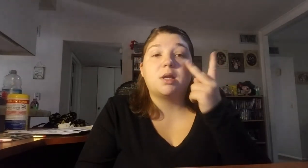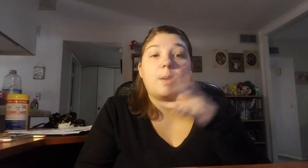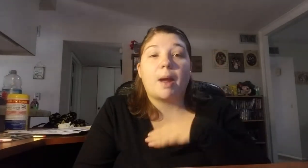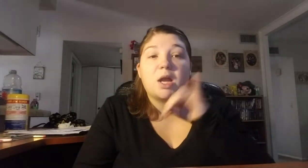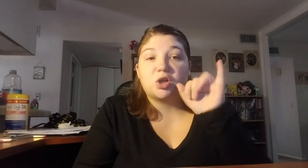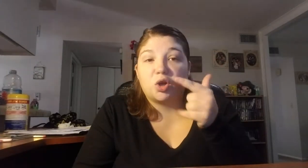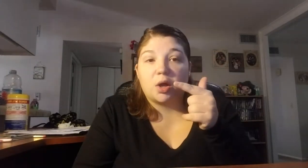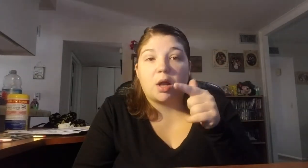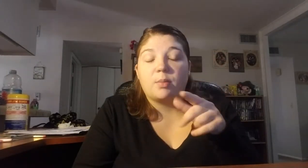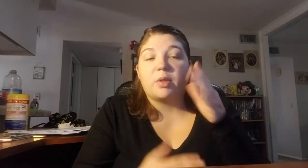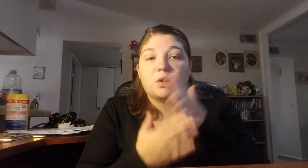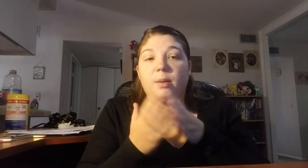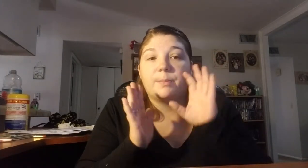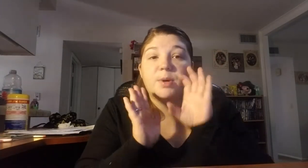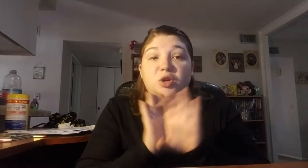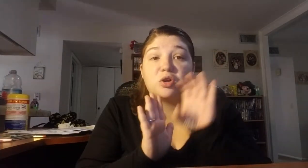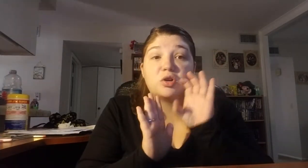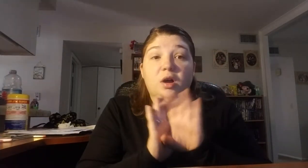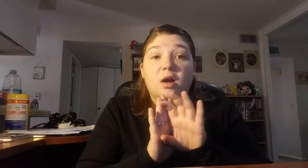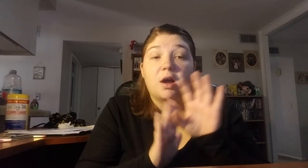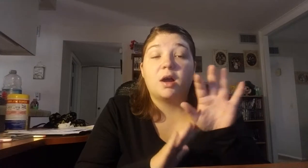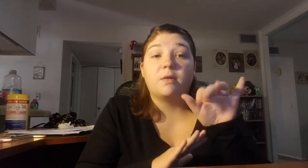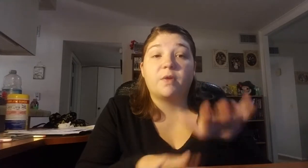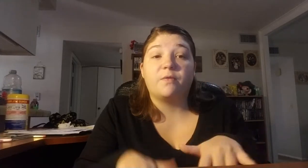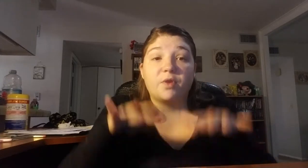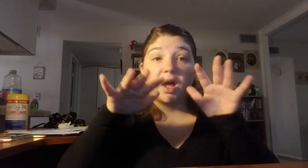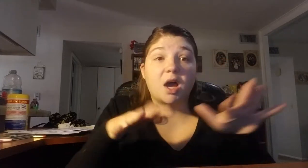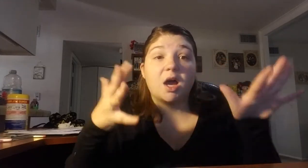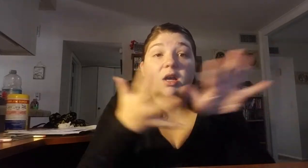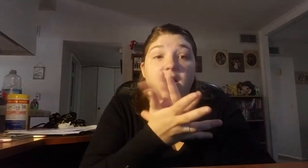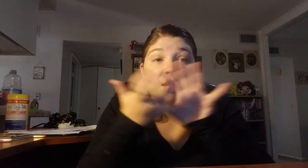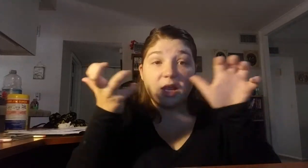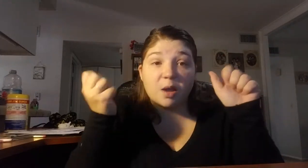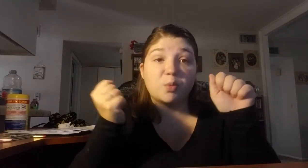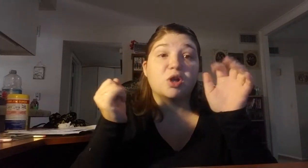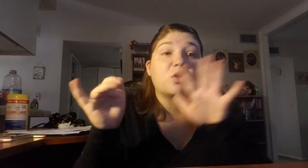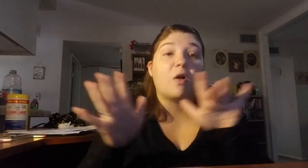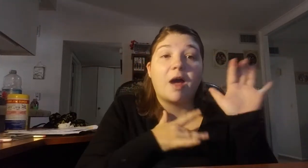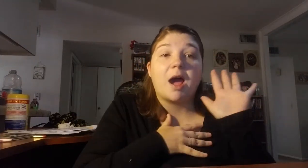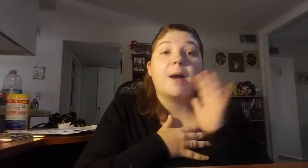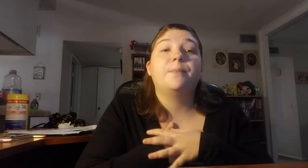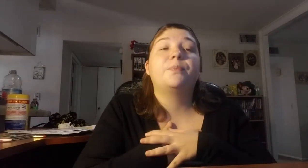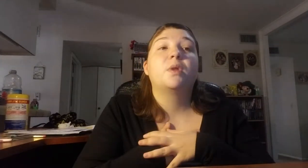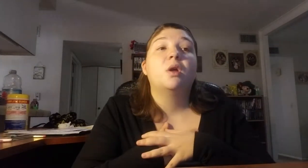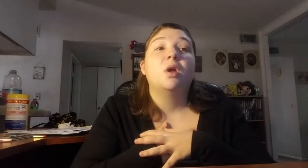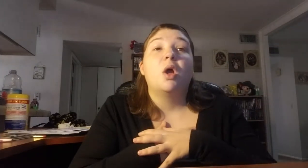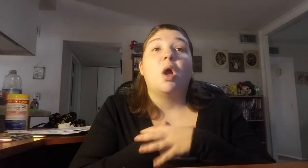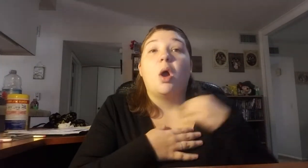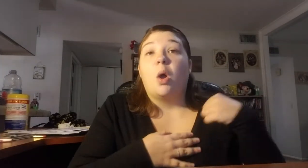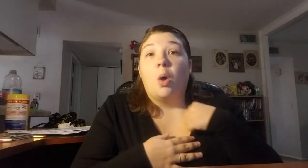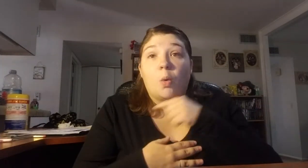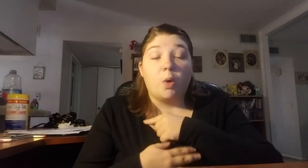my Instagram. There's some pictures of the flood, the damage, all that. We're